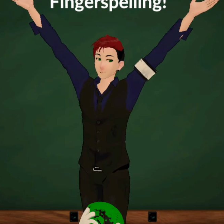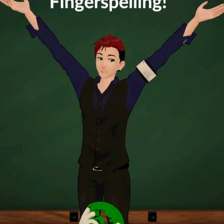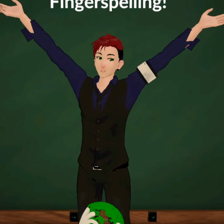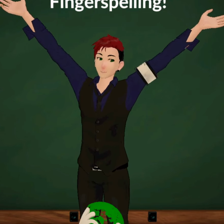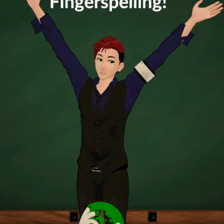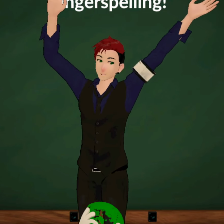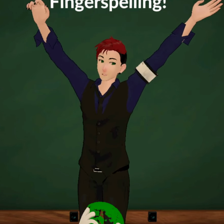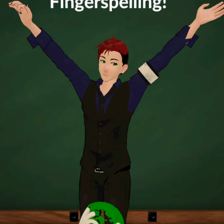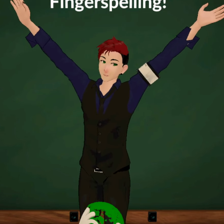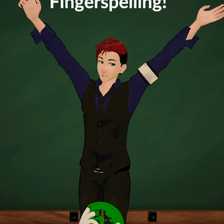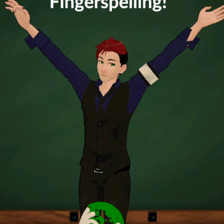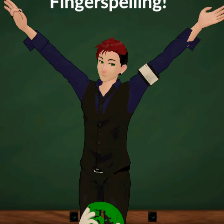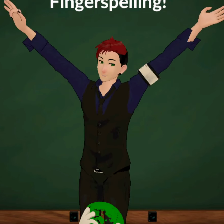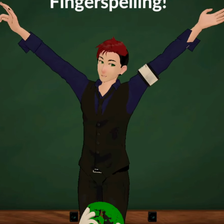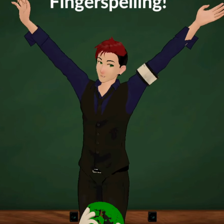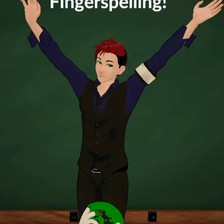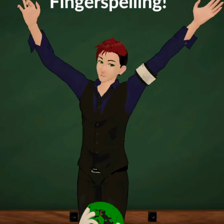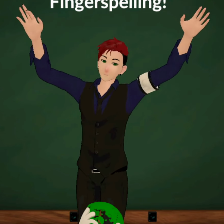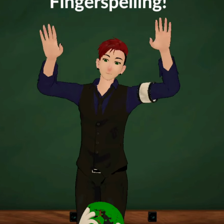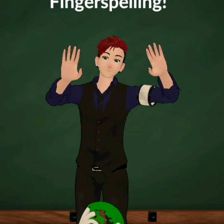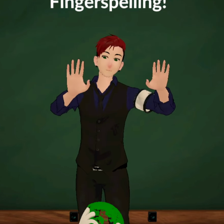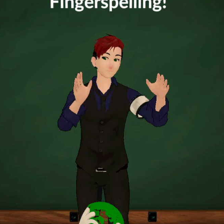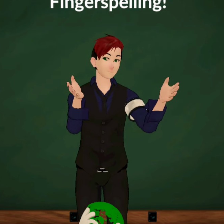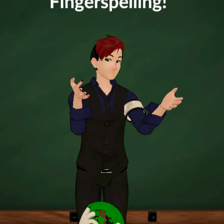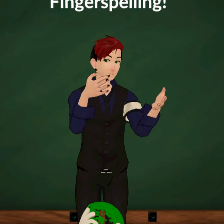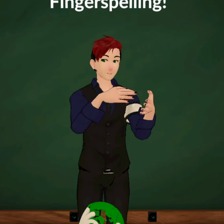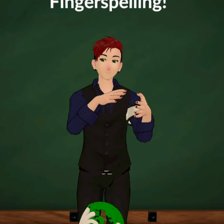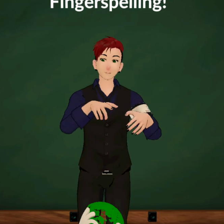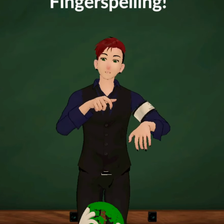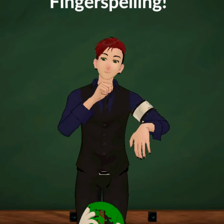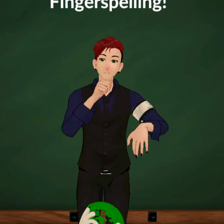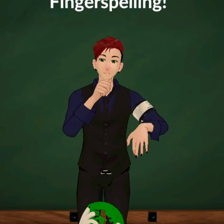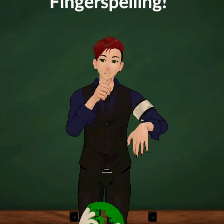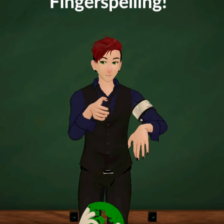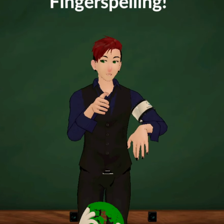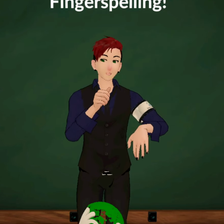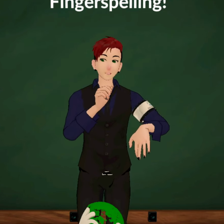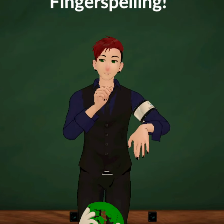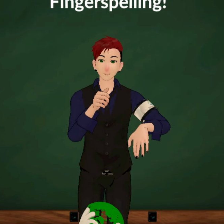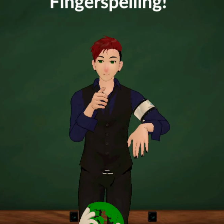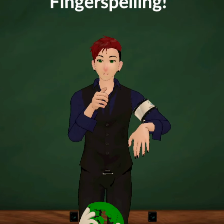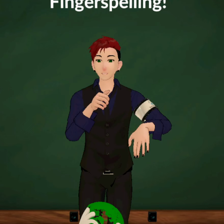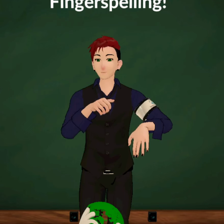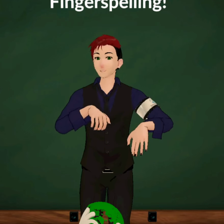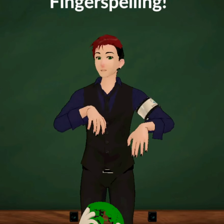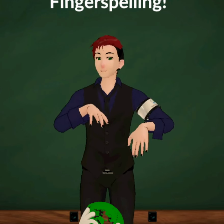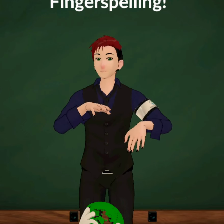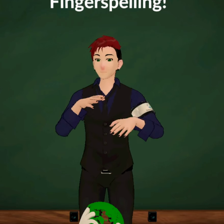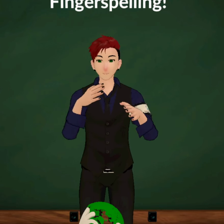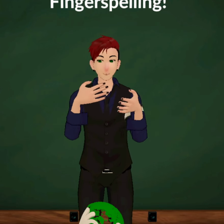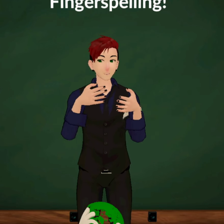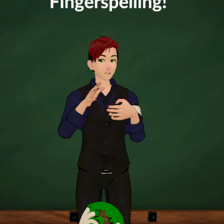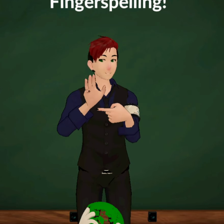today we're talking about finger spelling. Now, again, this is not going to be, okay, let's do